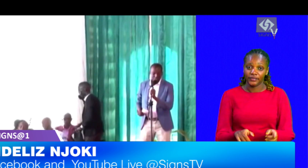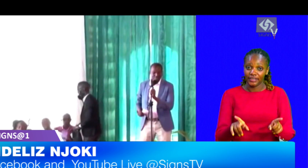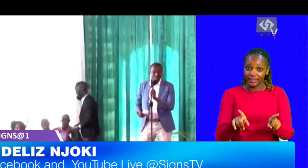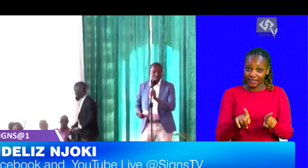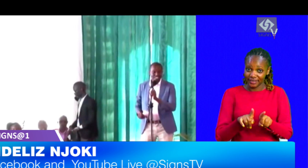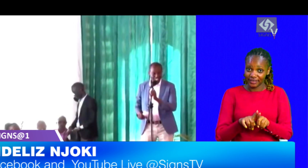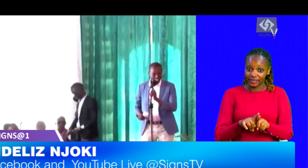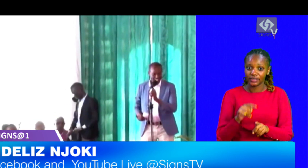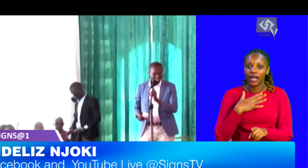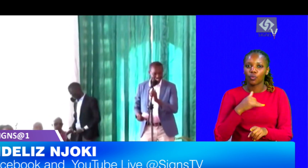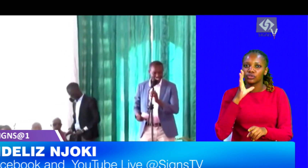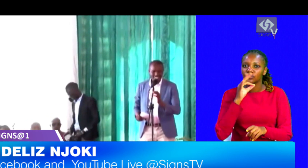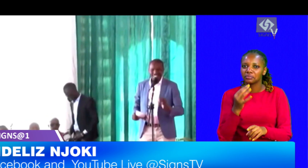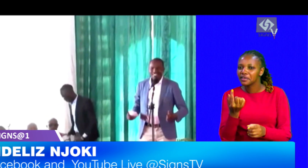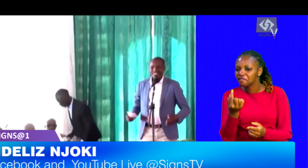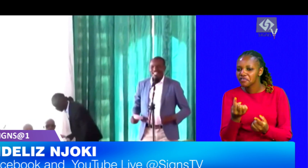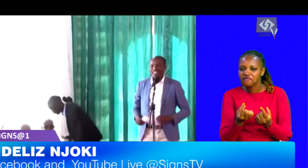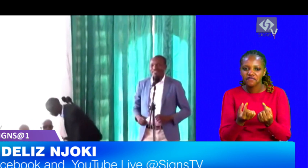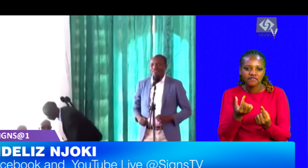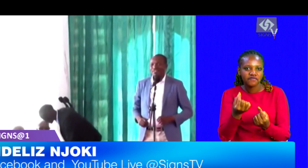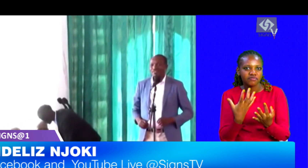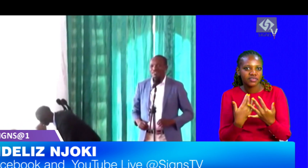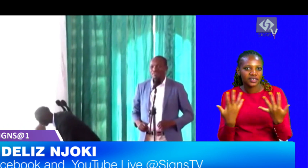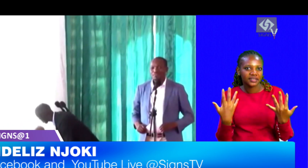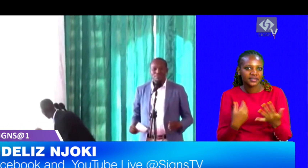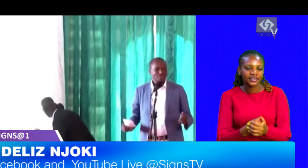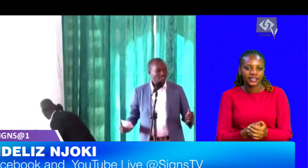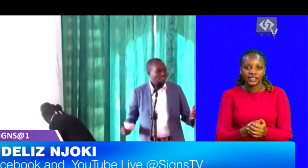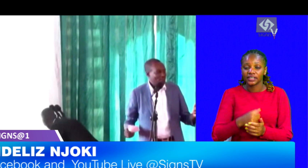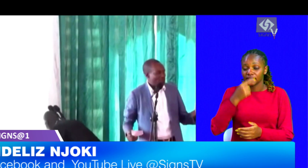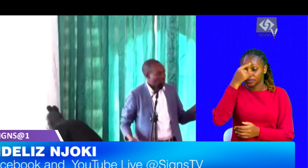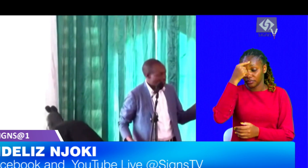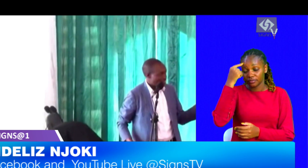nitaongea mambo machache sana kwa sababu tumehubiriwa,